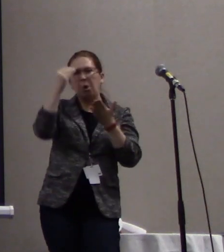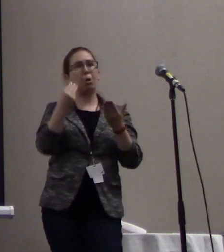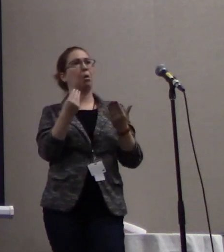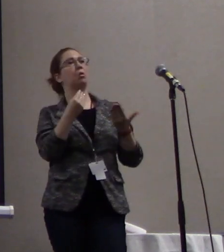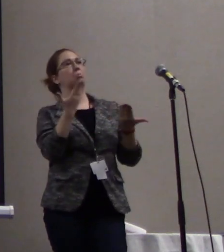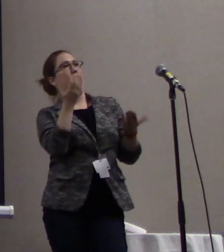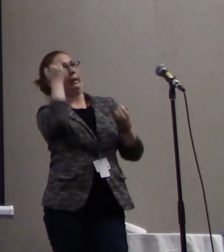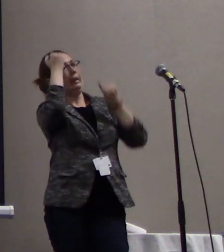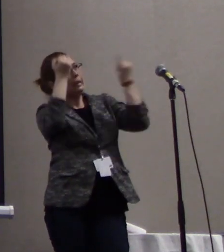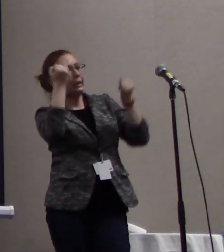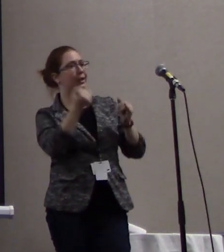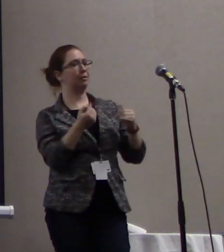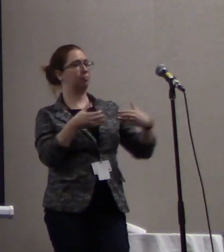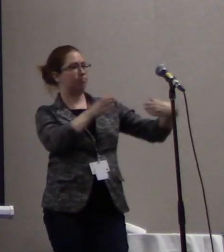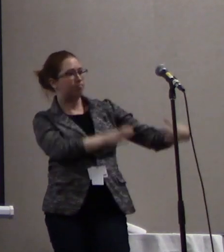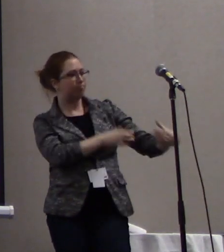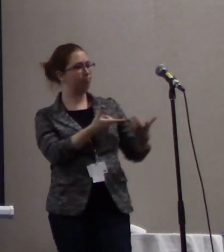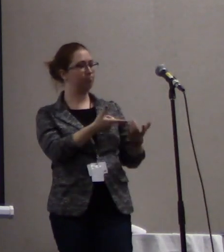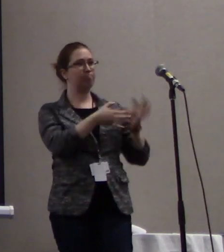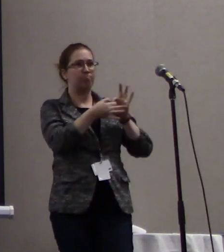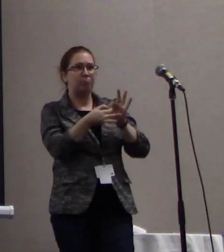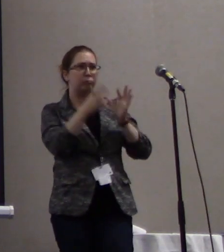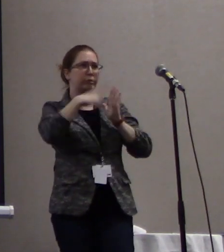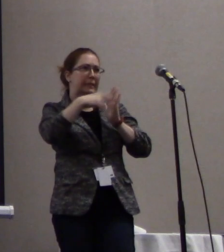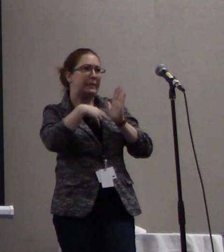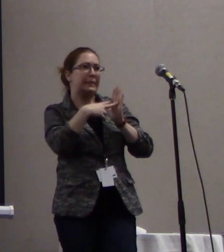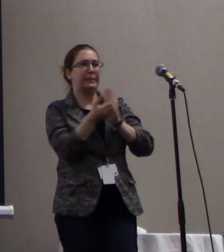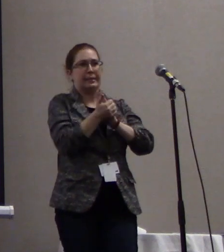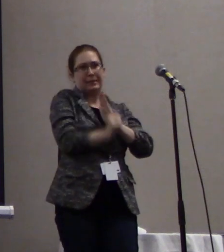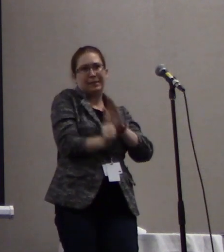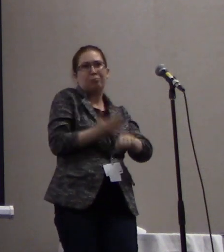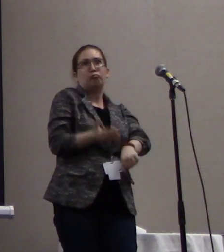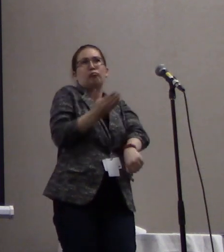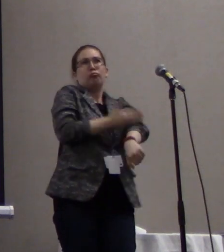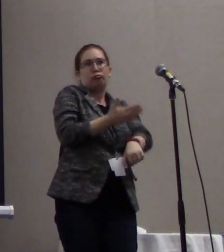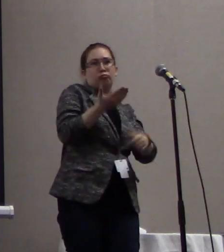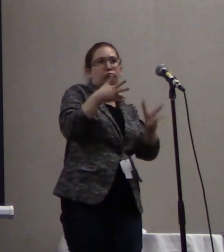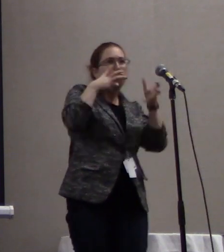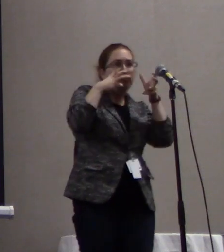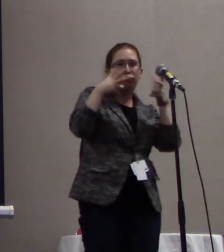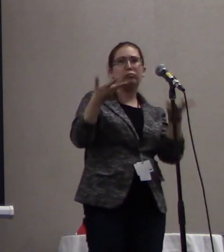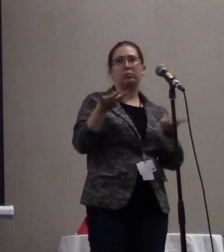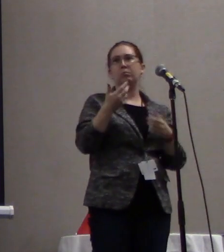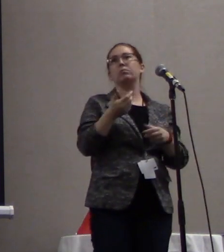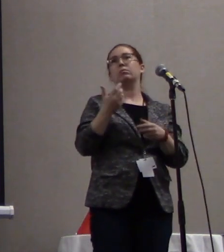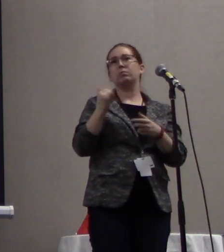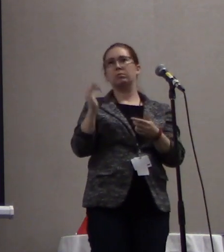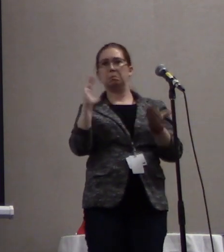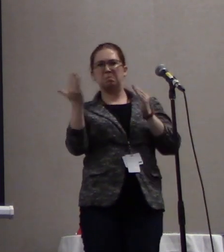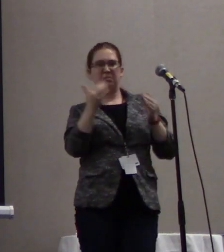This workshop is just about learning different ideas related to reading skills, to improve